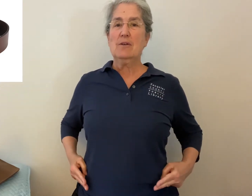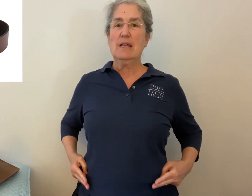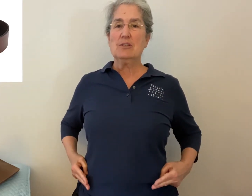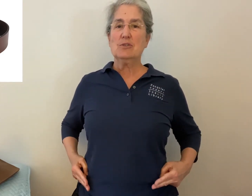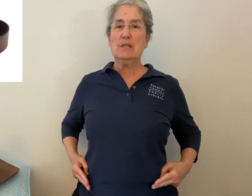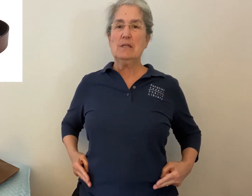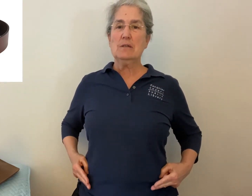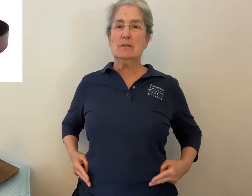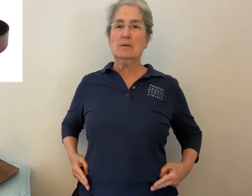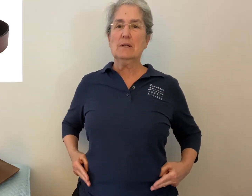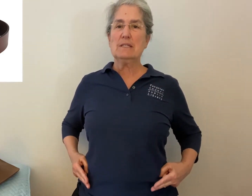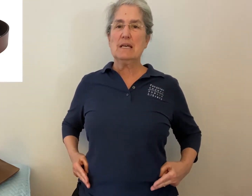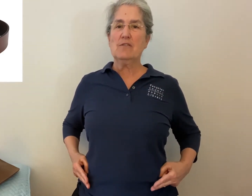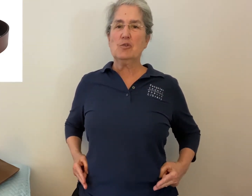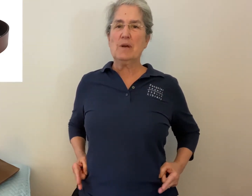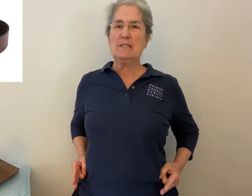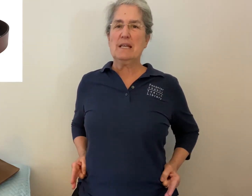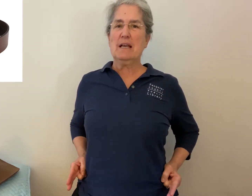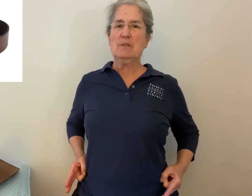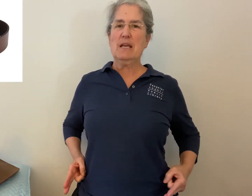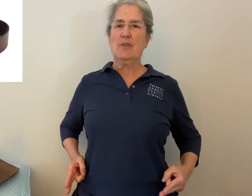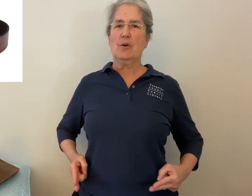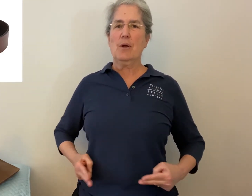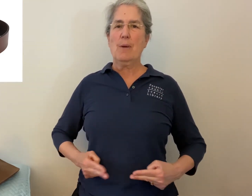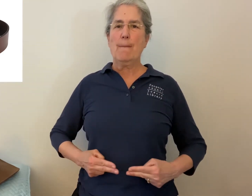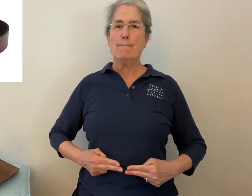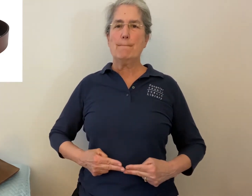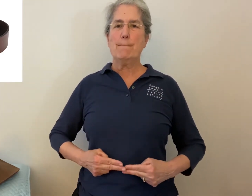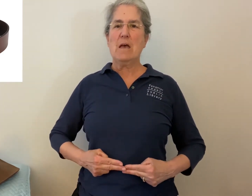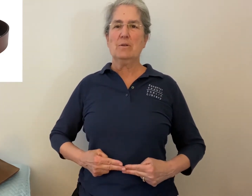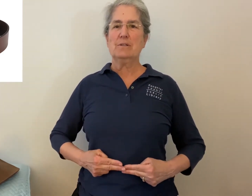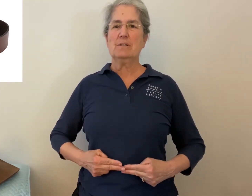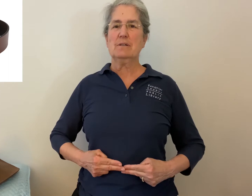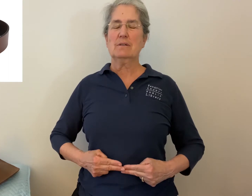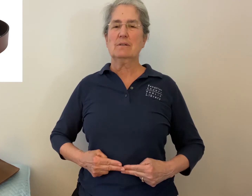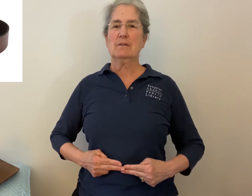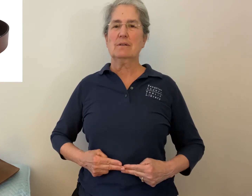hands are here at the side of your waist and they come together. Belt.